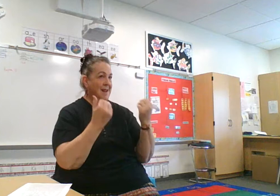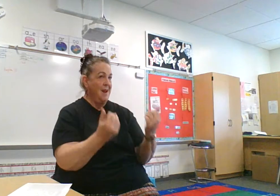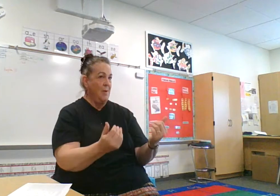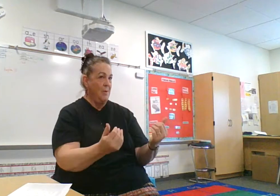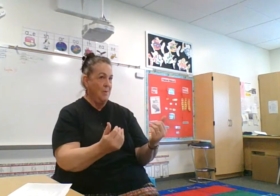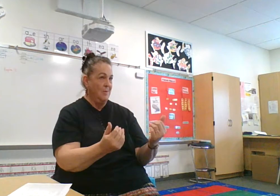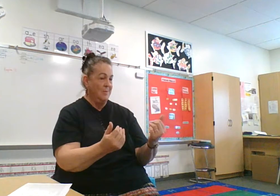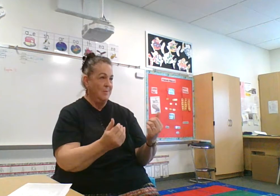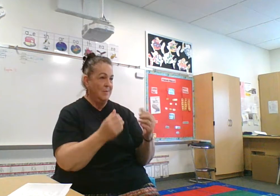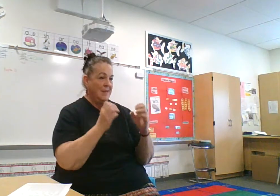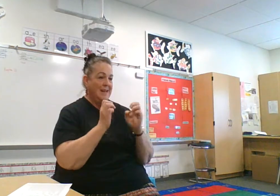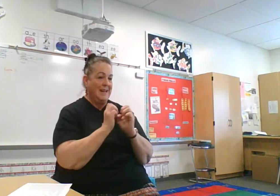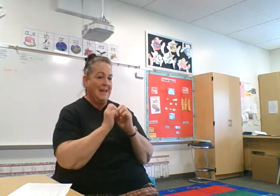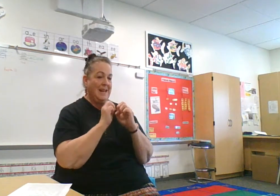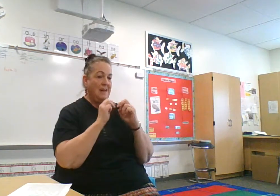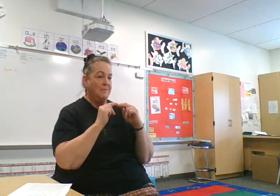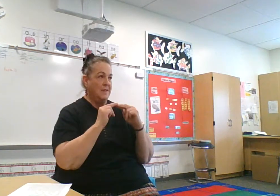now, even